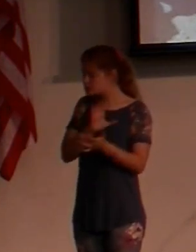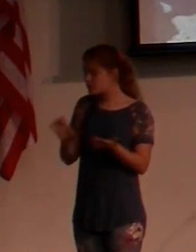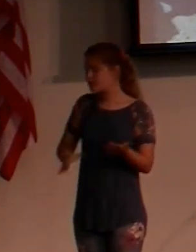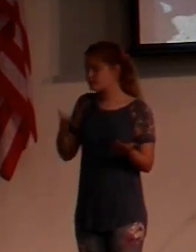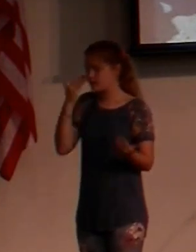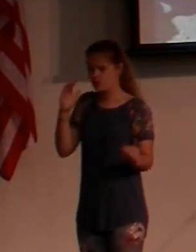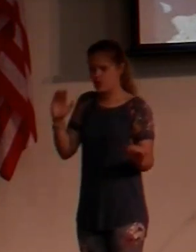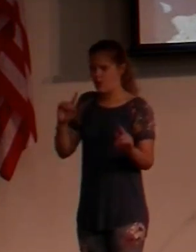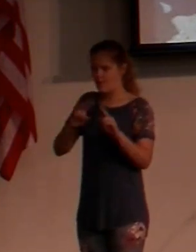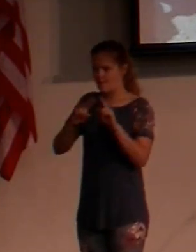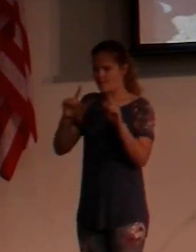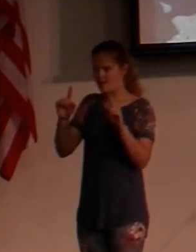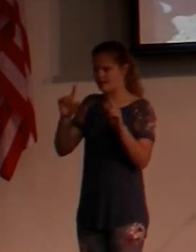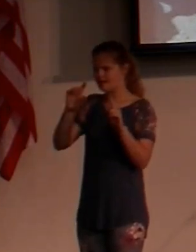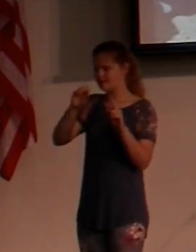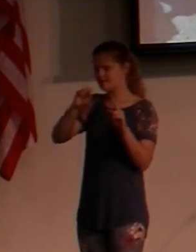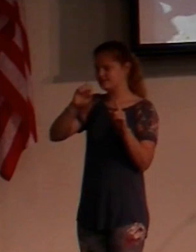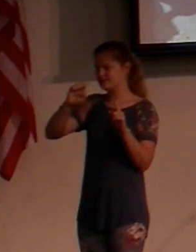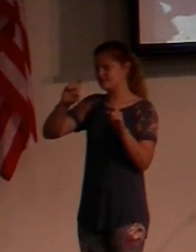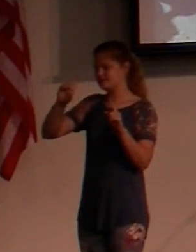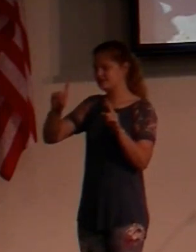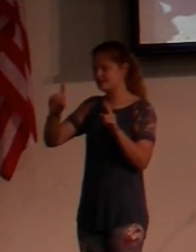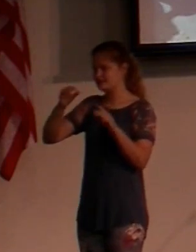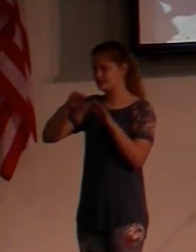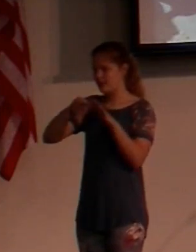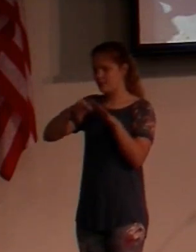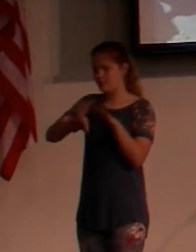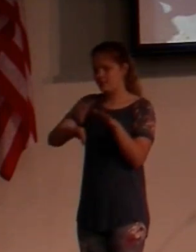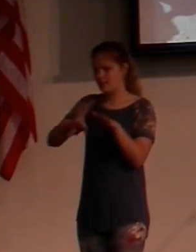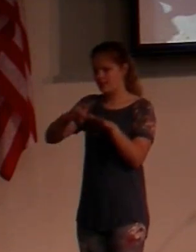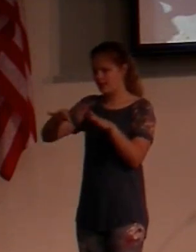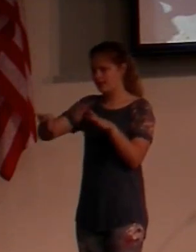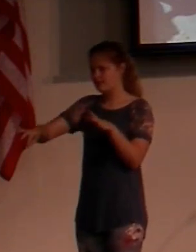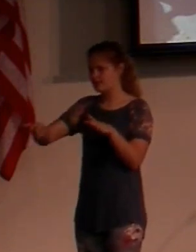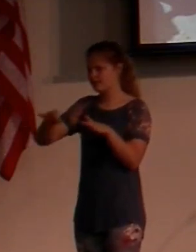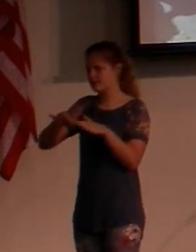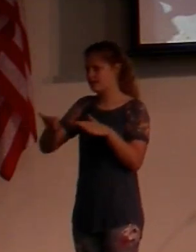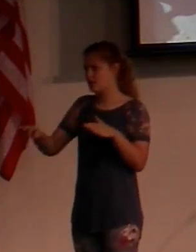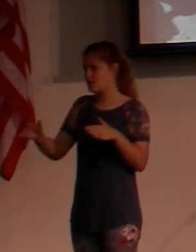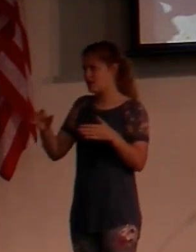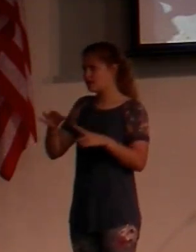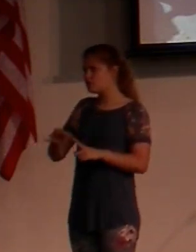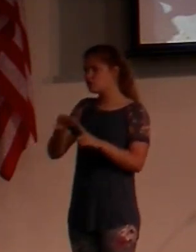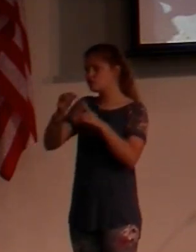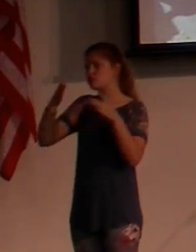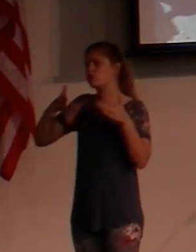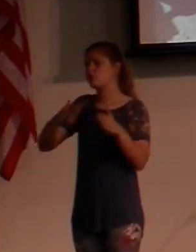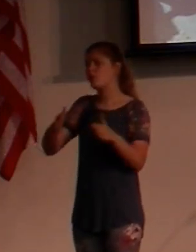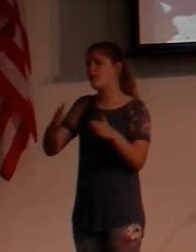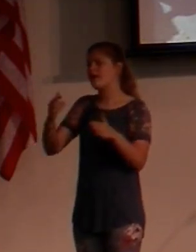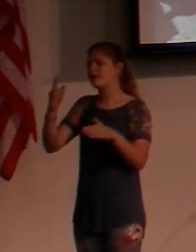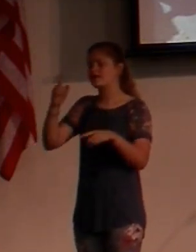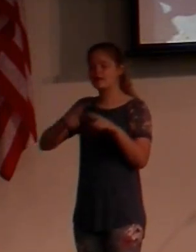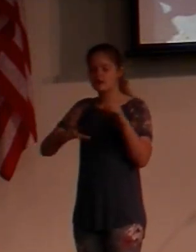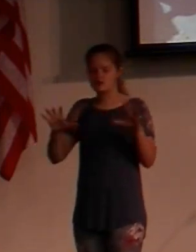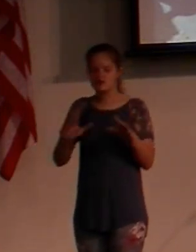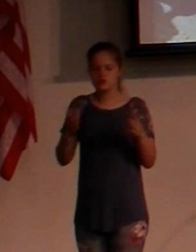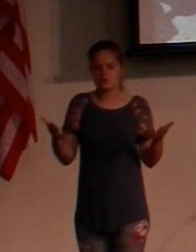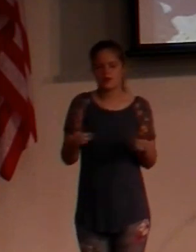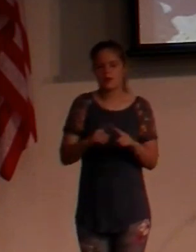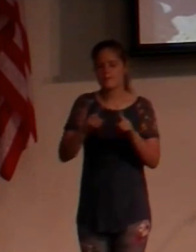planting seeds. And it's planting seeds in a unique way that we maybe don't have the ability to do here, but it's something that's okay in that